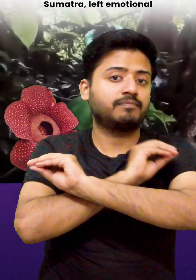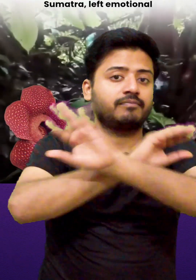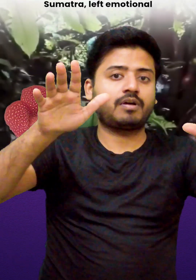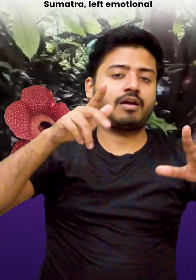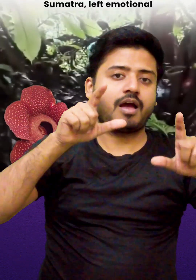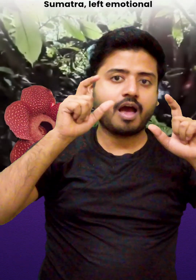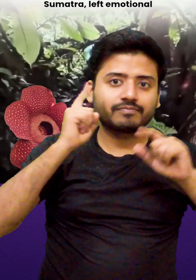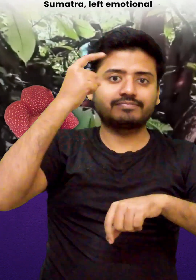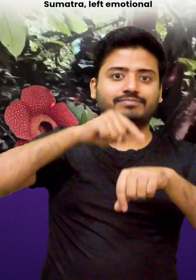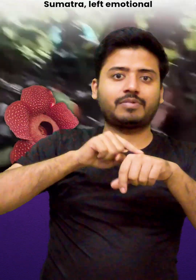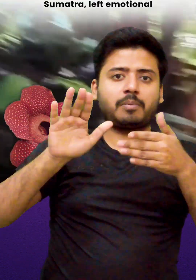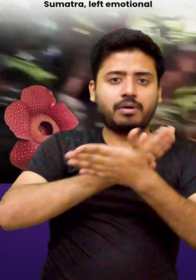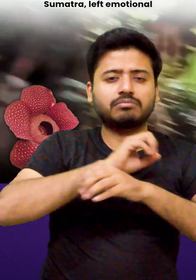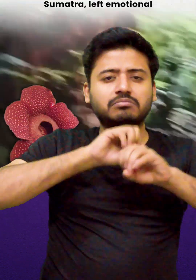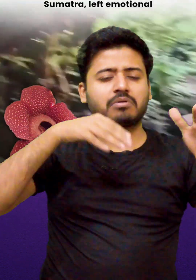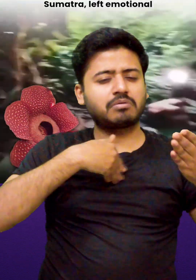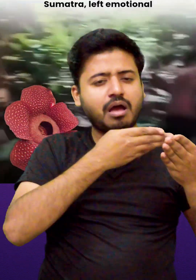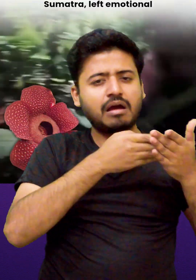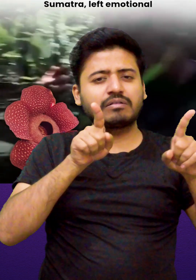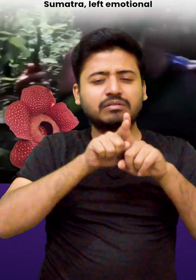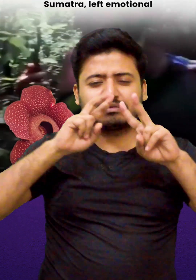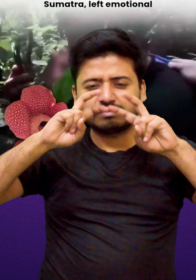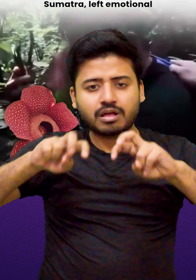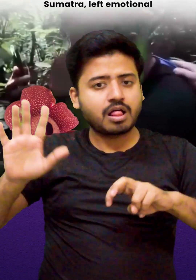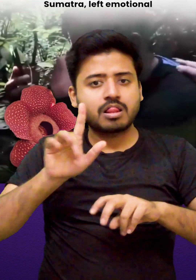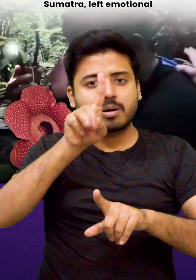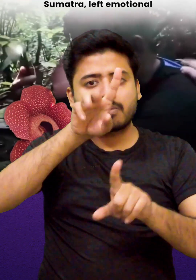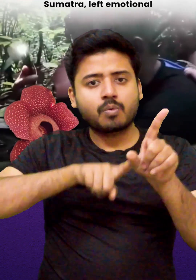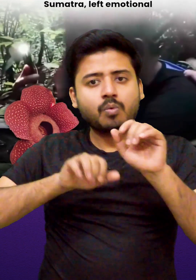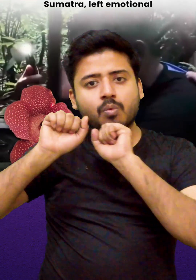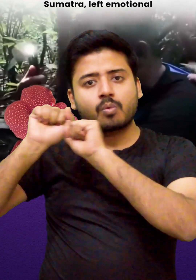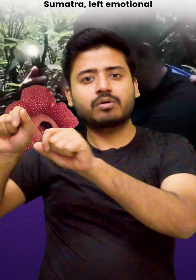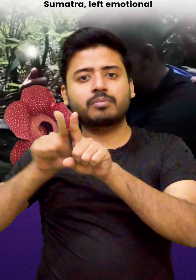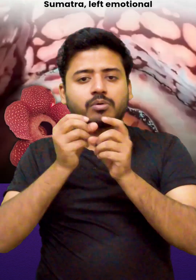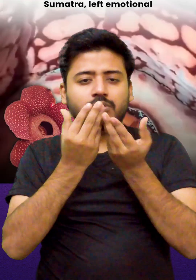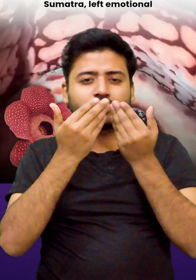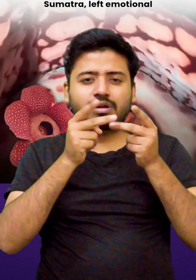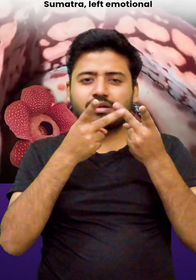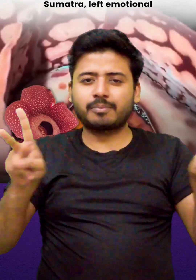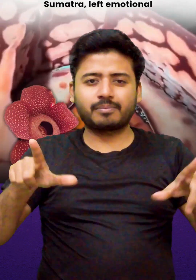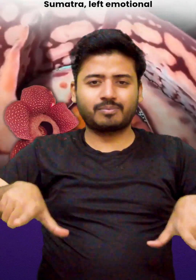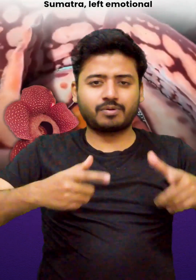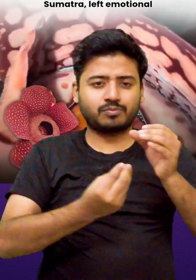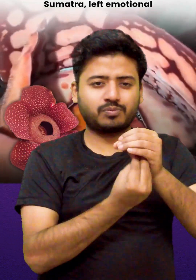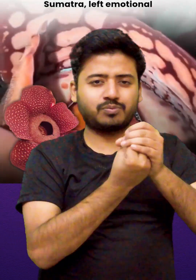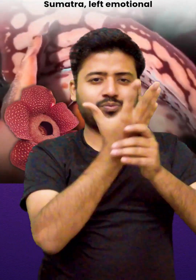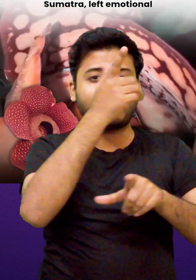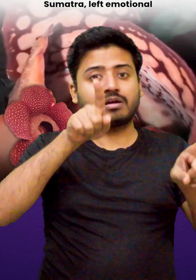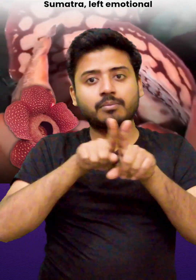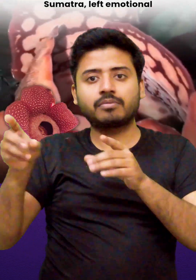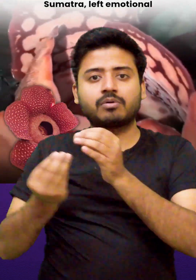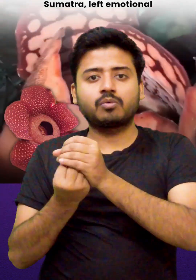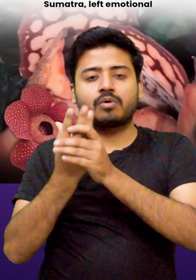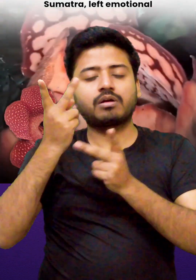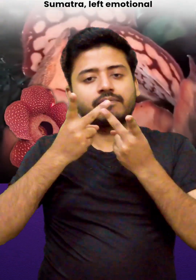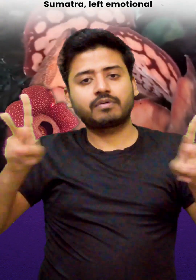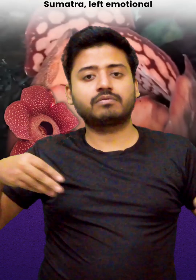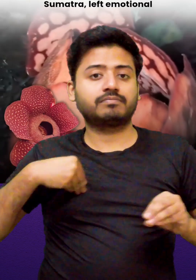tiger-patrolled rainforests of Sumatra, Indonesia. It is critically endangered due to habitat loss from deforestation for industries like